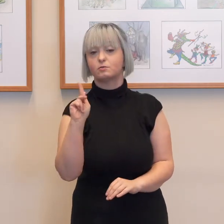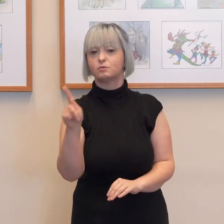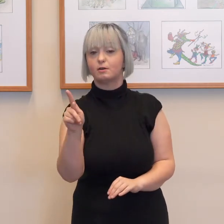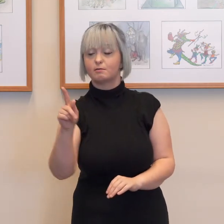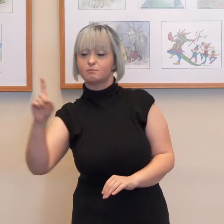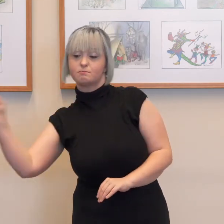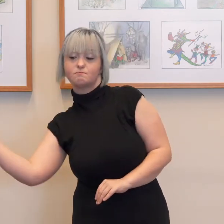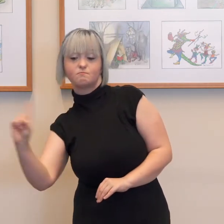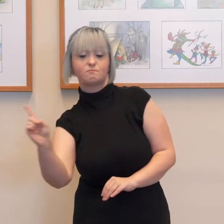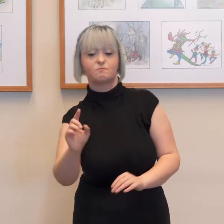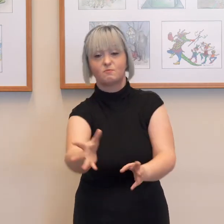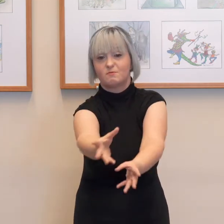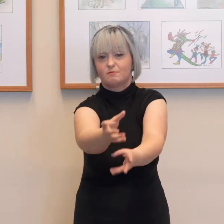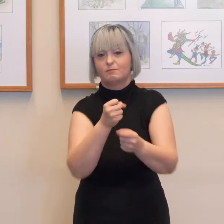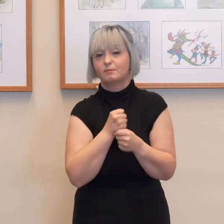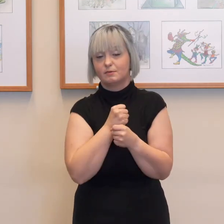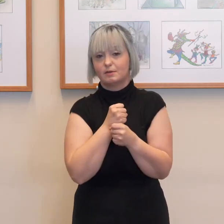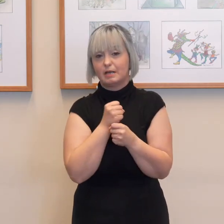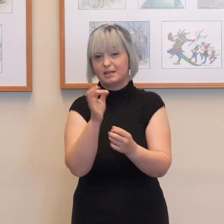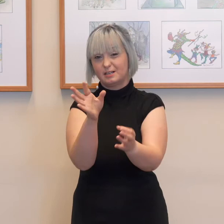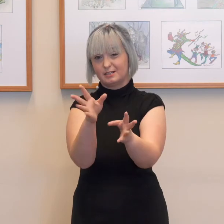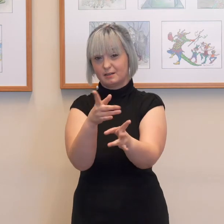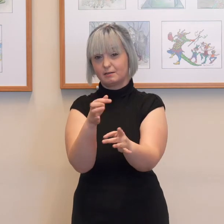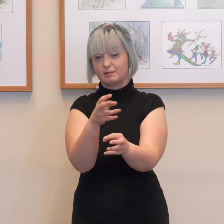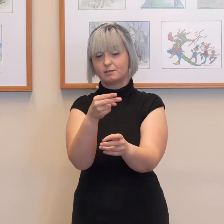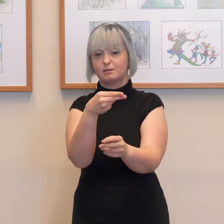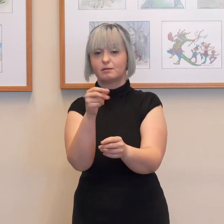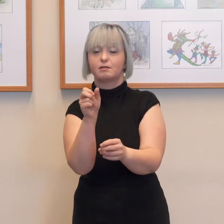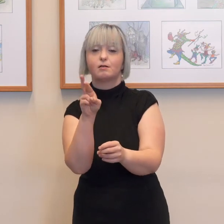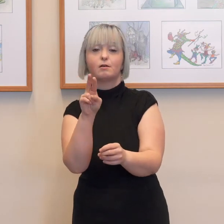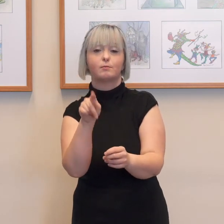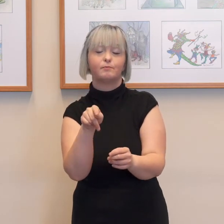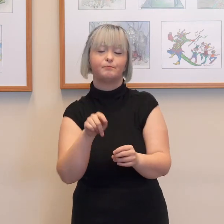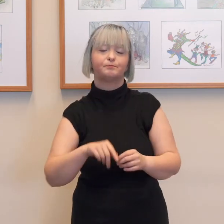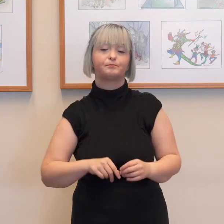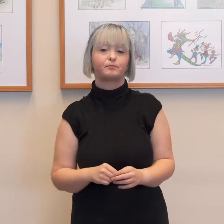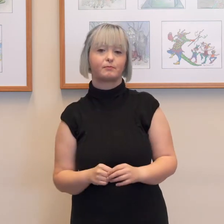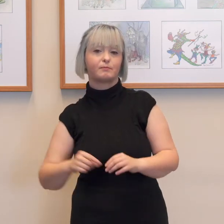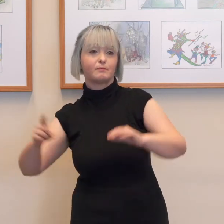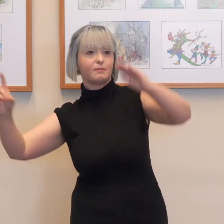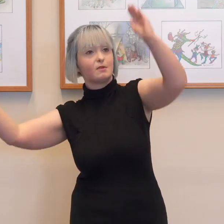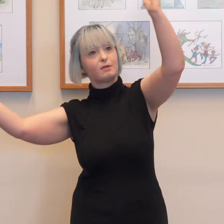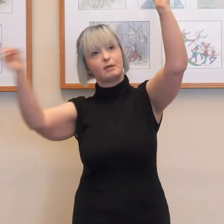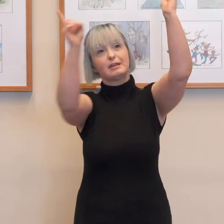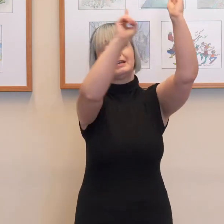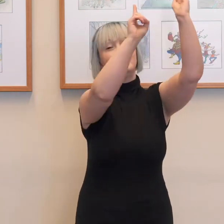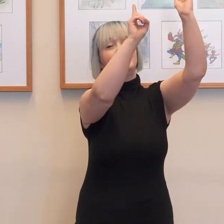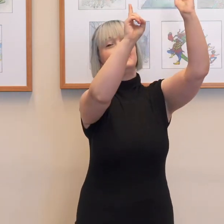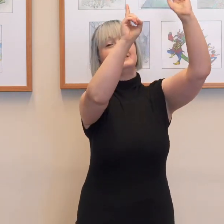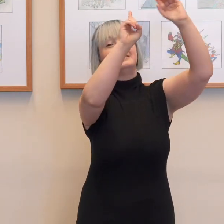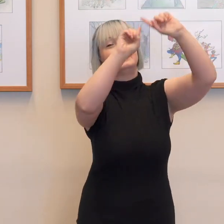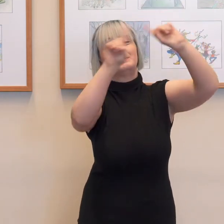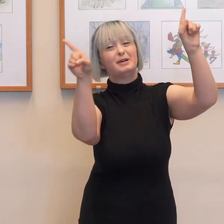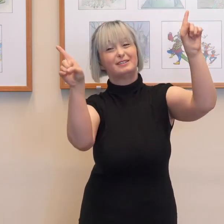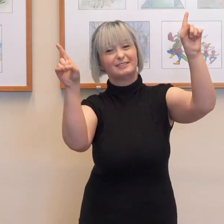So Jack hurried in, he snatched up the harp, and raced towards the beanstalk.